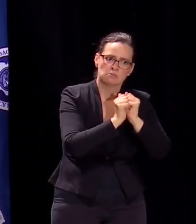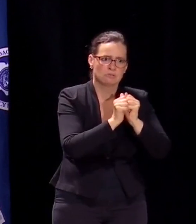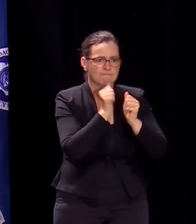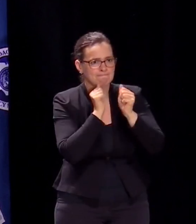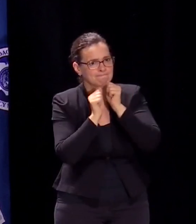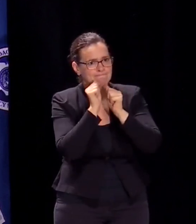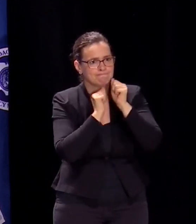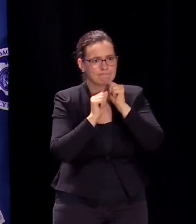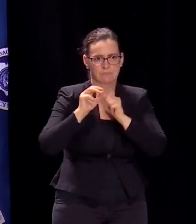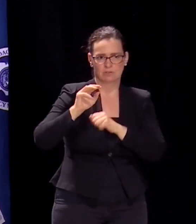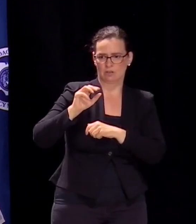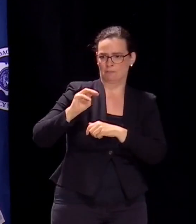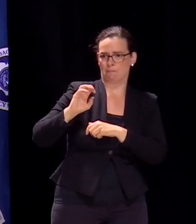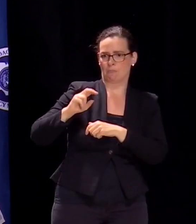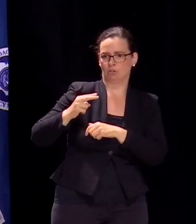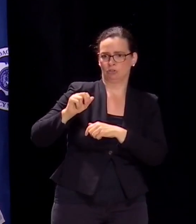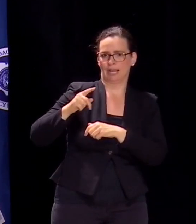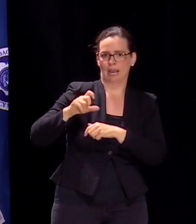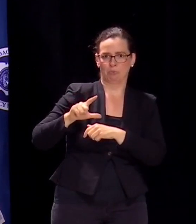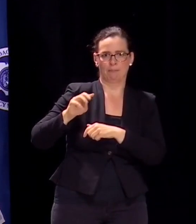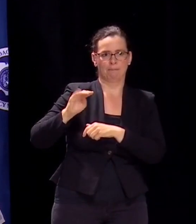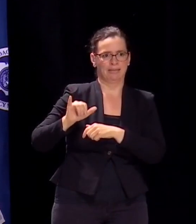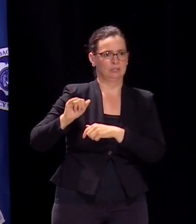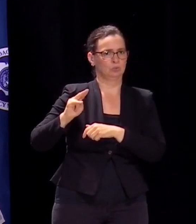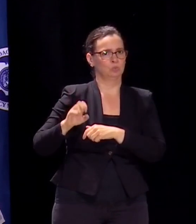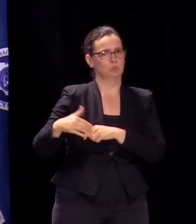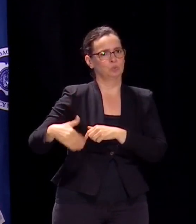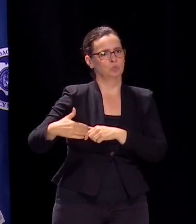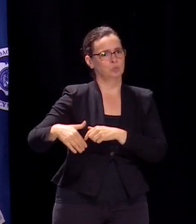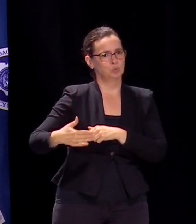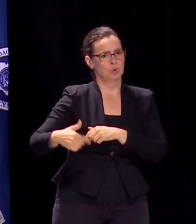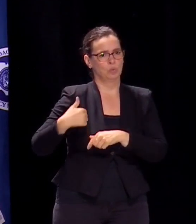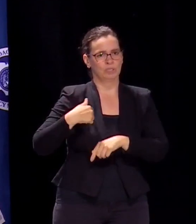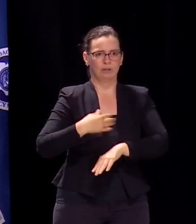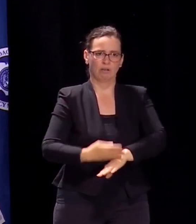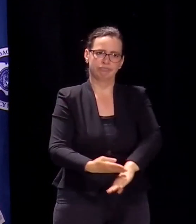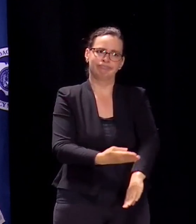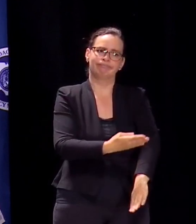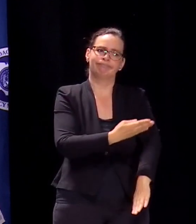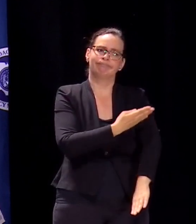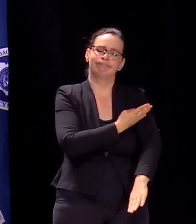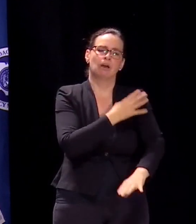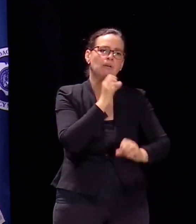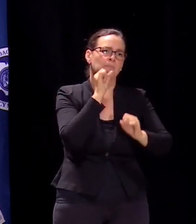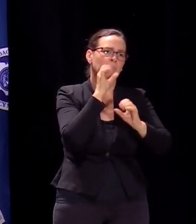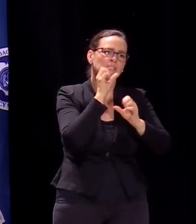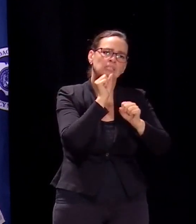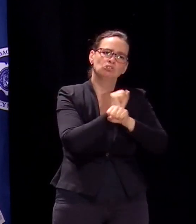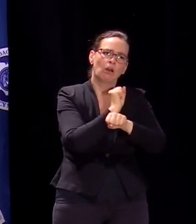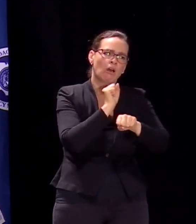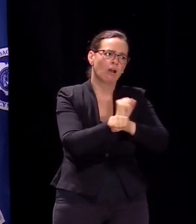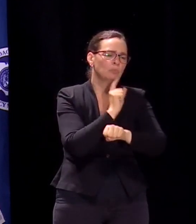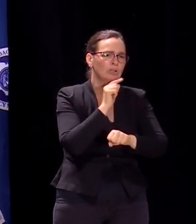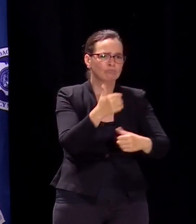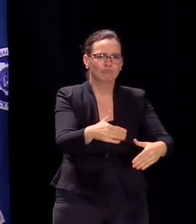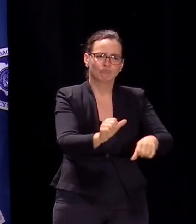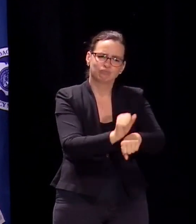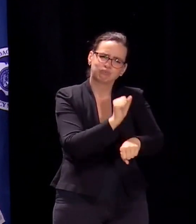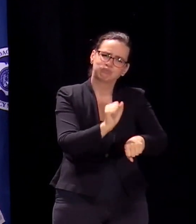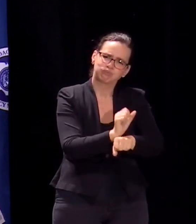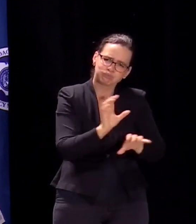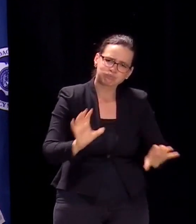the progress is amazing. Where we've come from and everything we've really dealt with